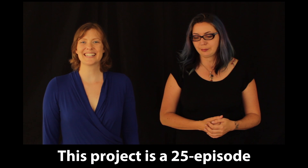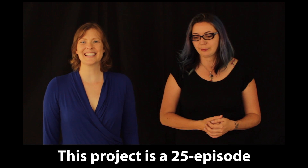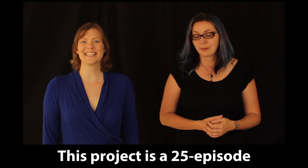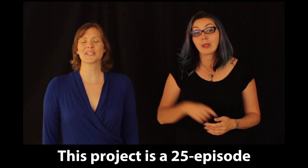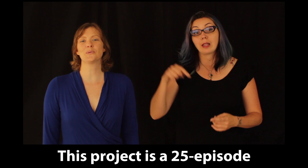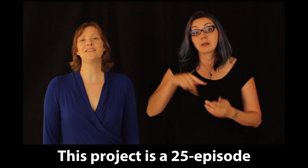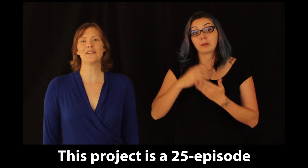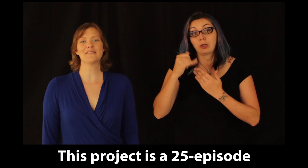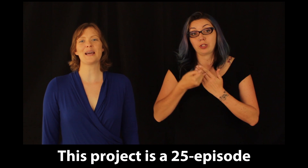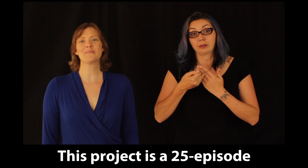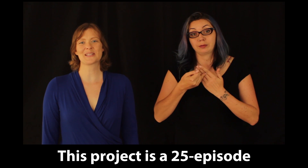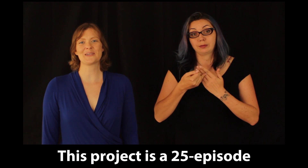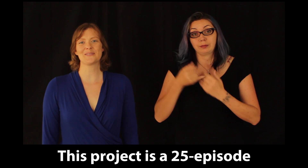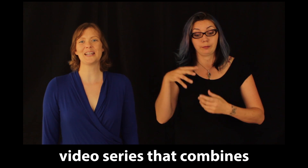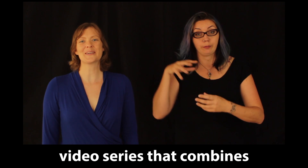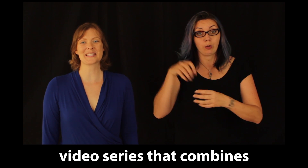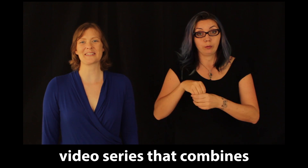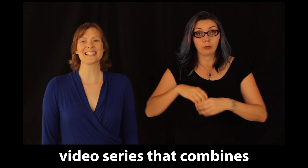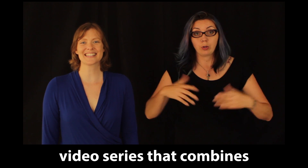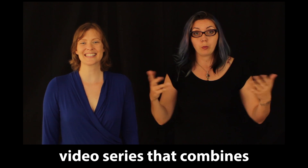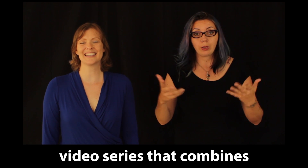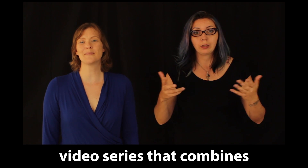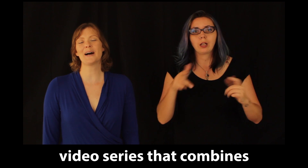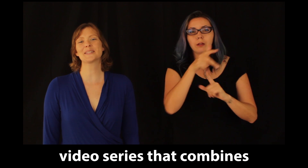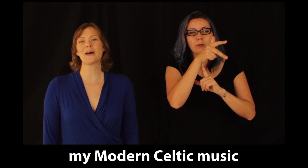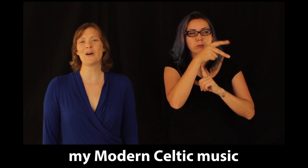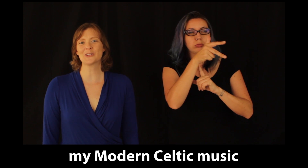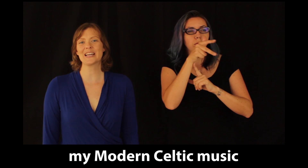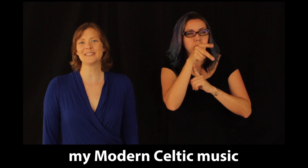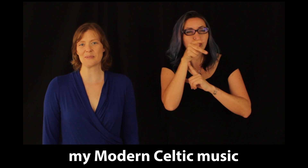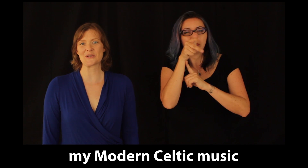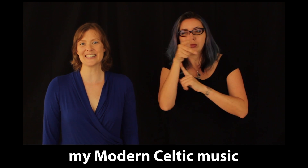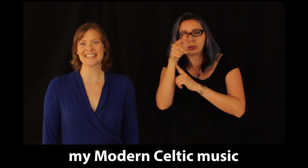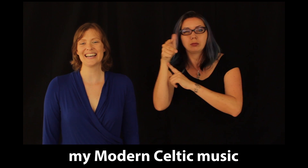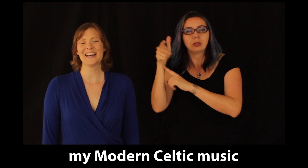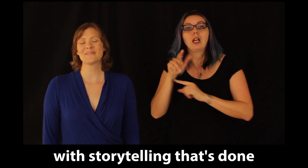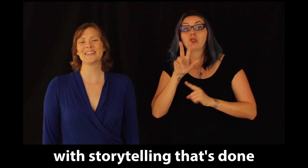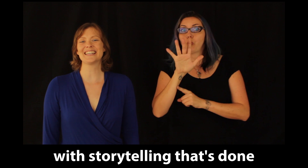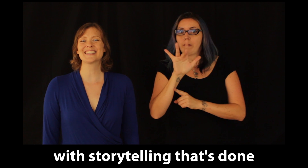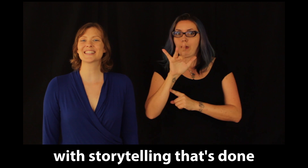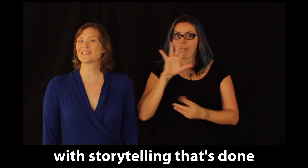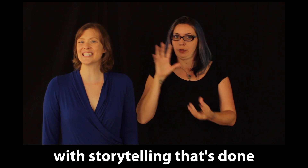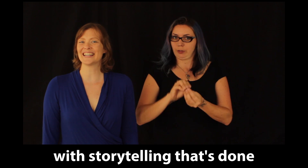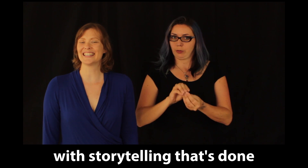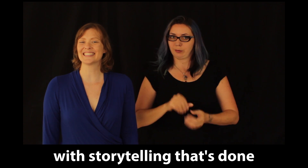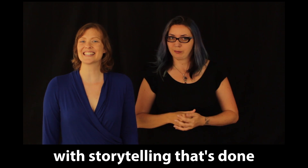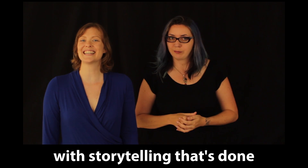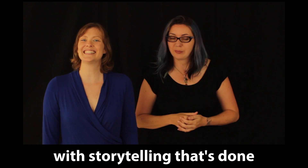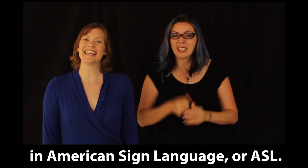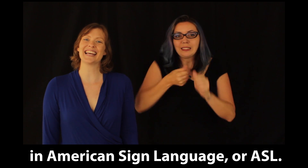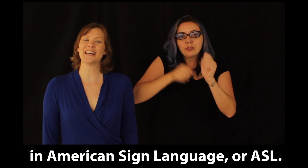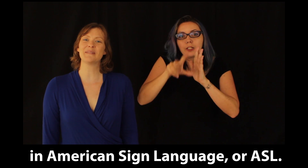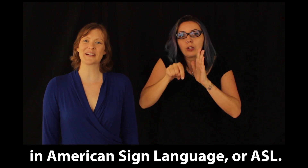This project is a 25-episode video series that combines my modern Celtic music with storytelling